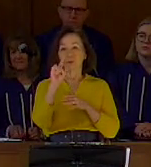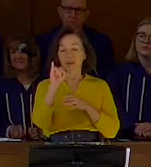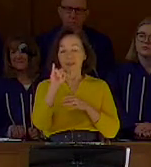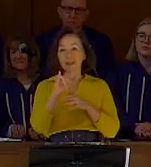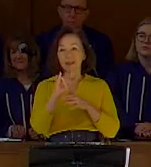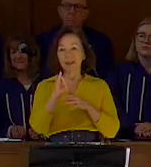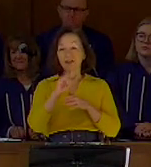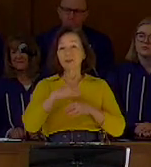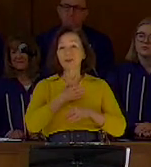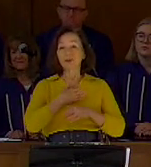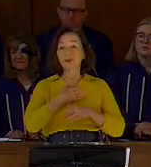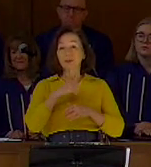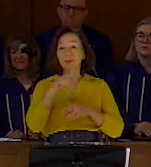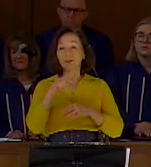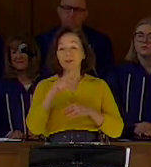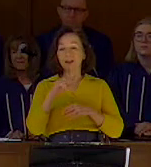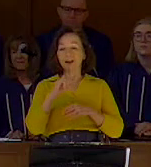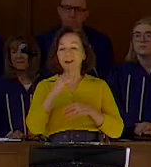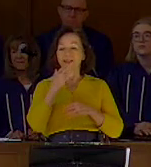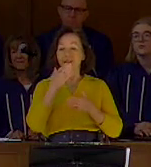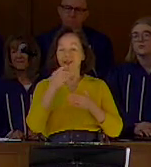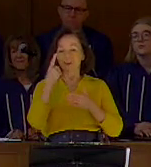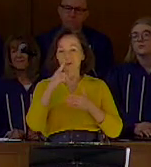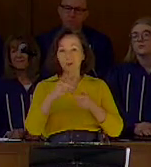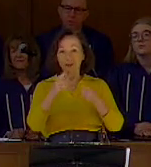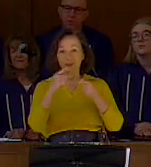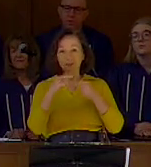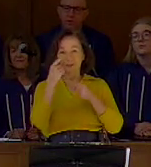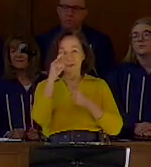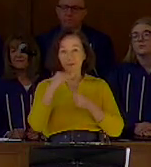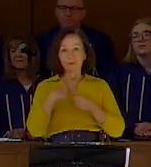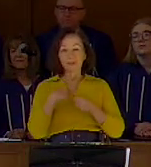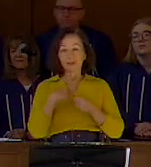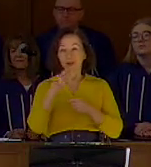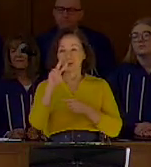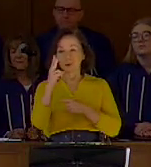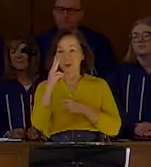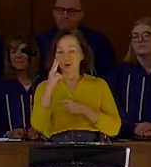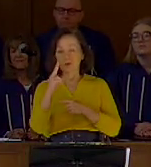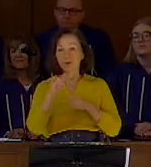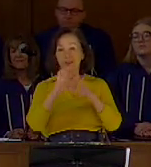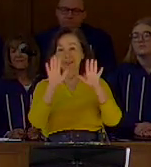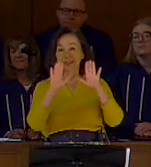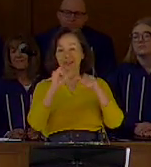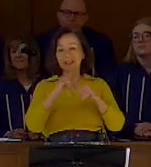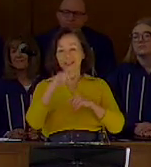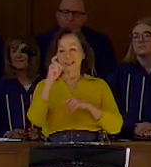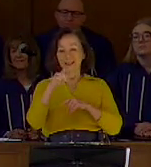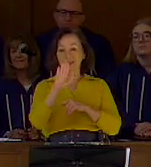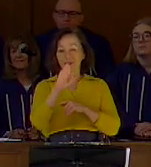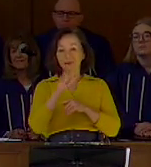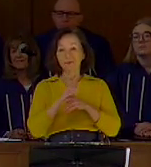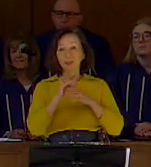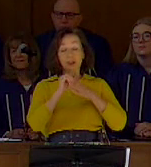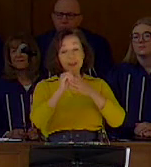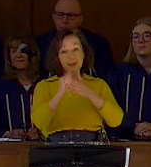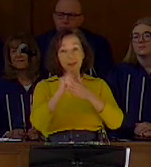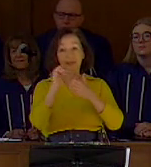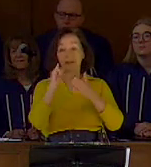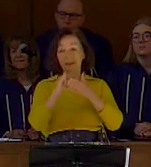appreciate her so very much for stepping in for me on these two Sundays that I've needed her. And so she's leading